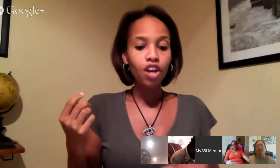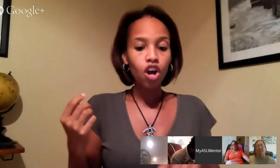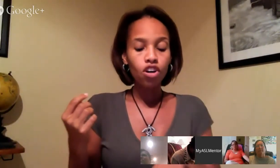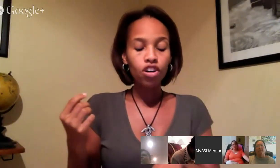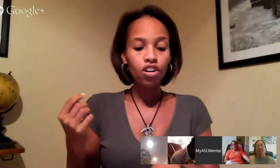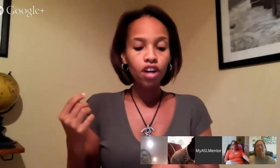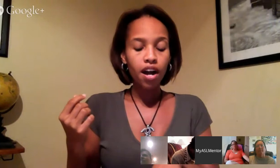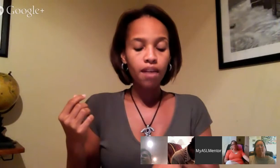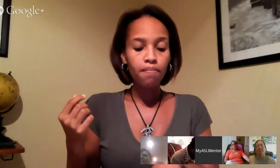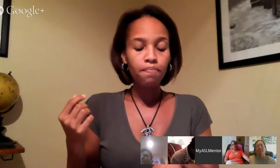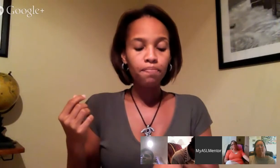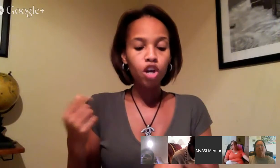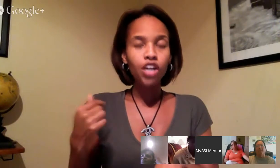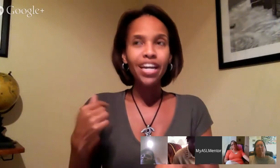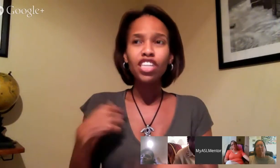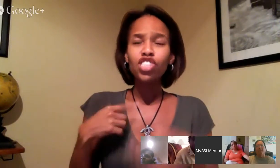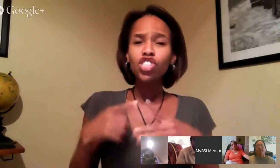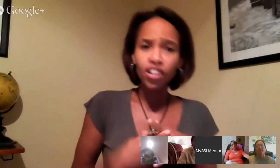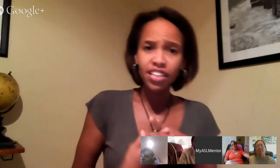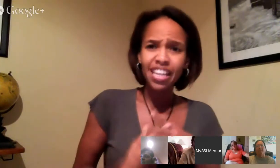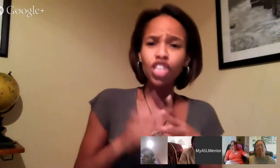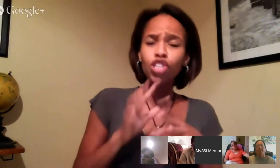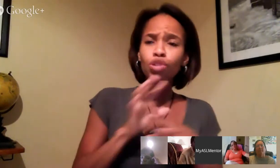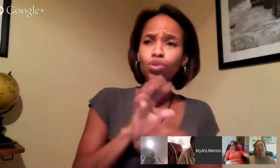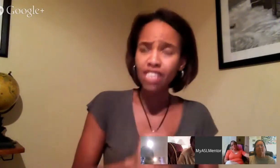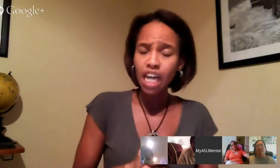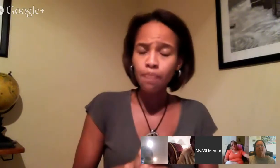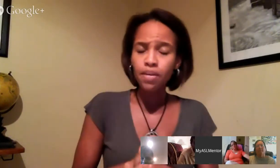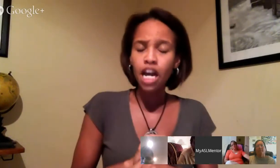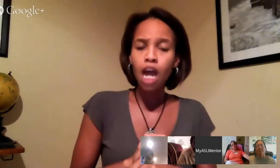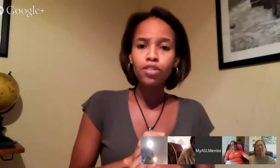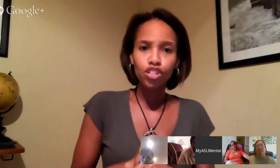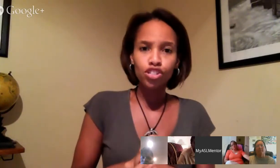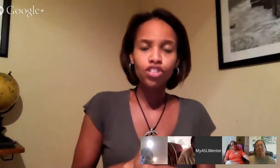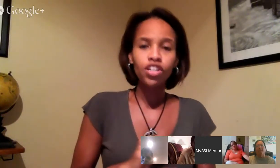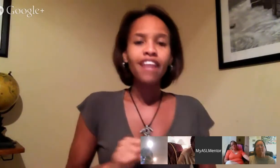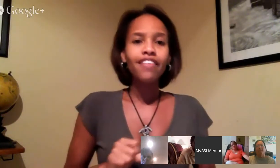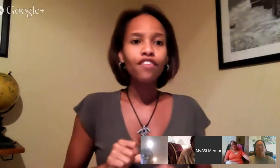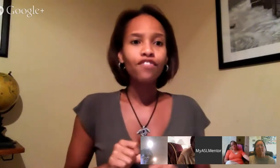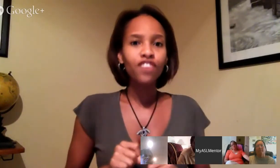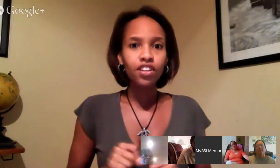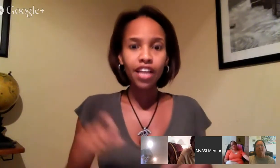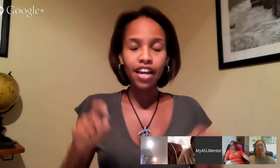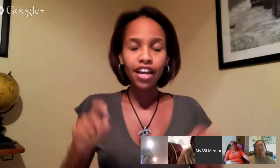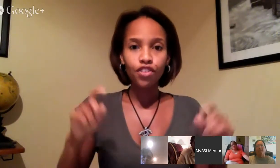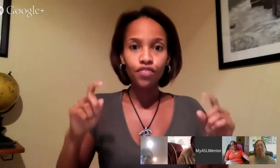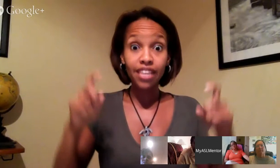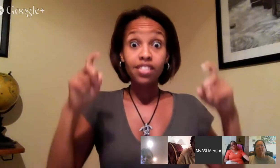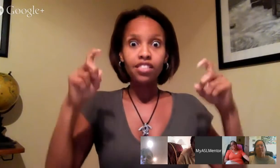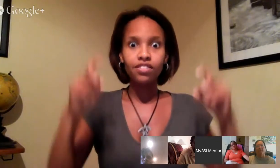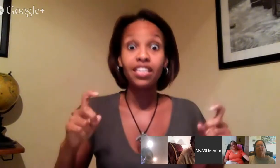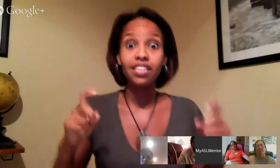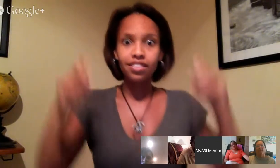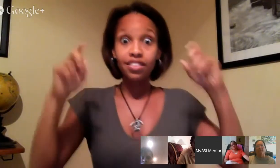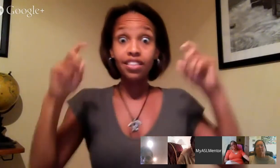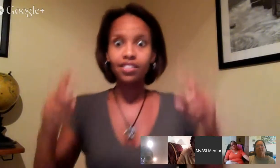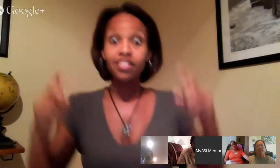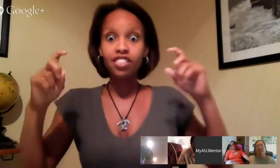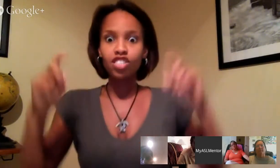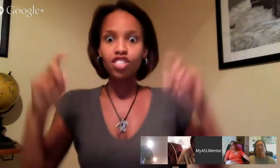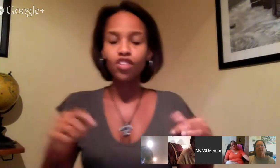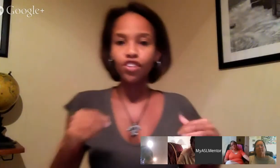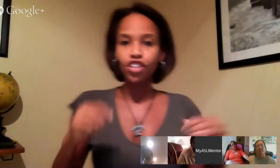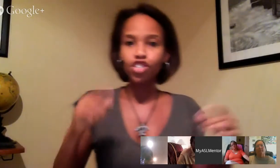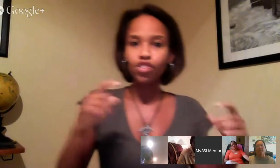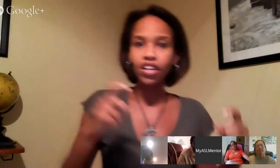they are getting started, getting used to topic, comment structure, they feel like their face is doing this, and